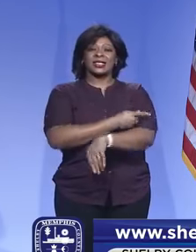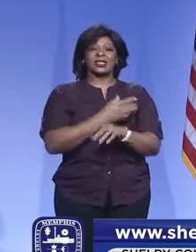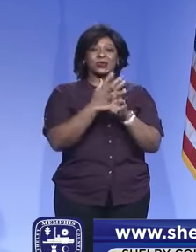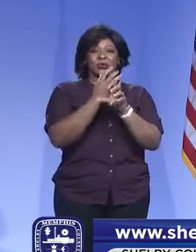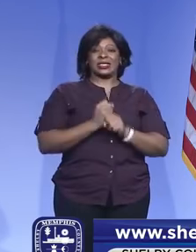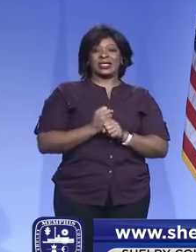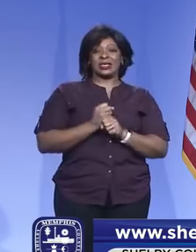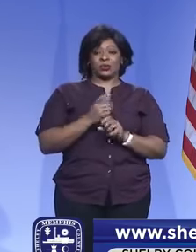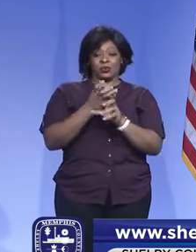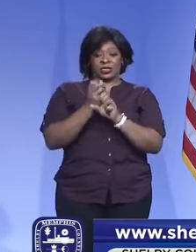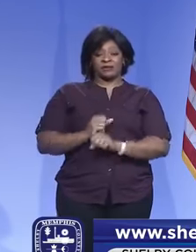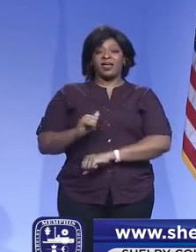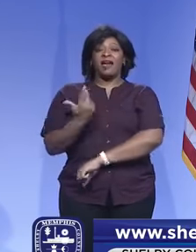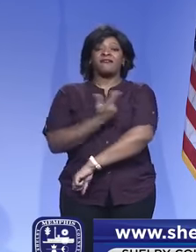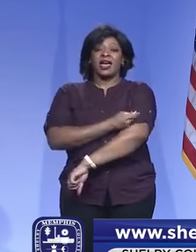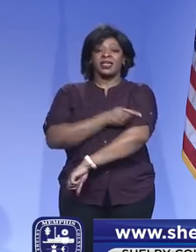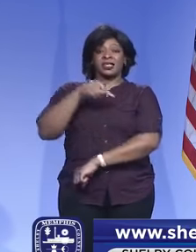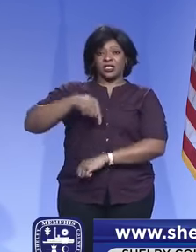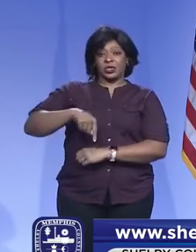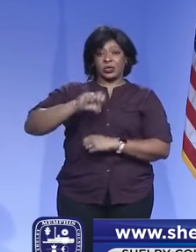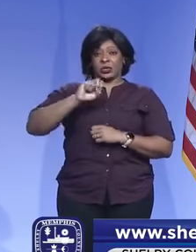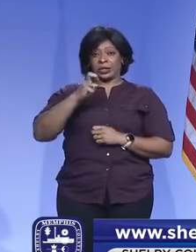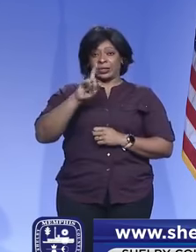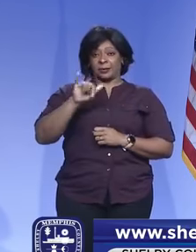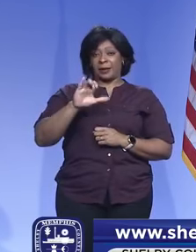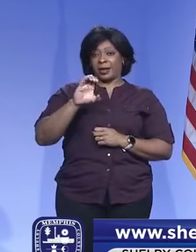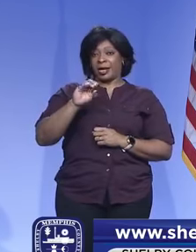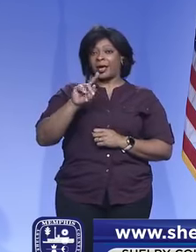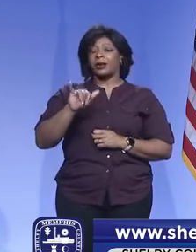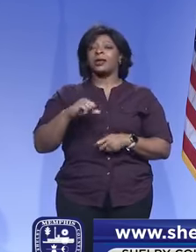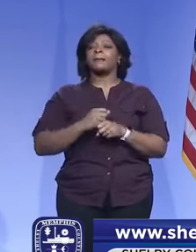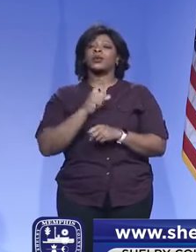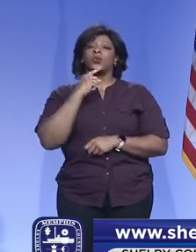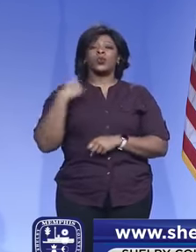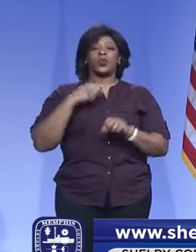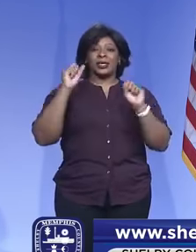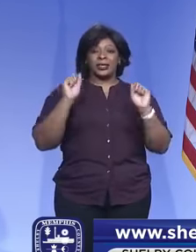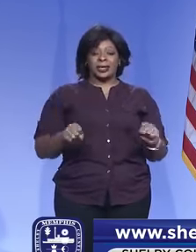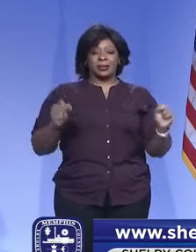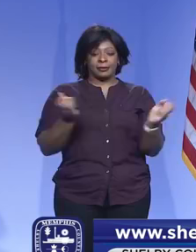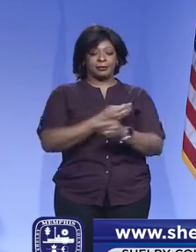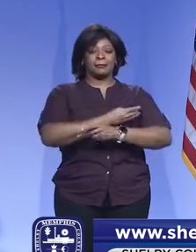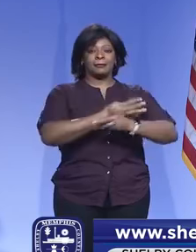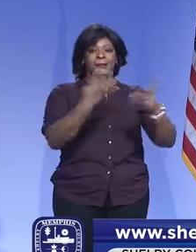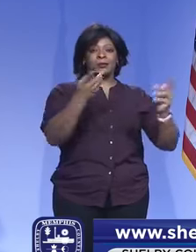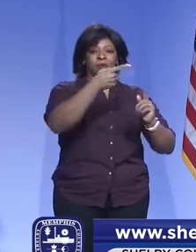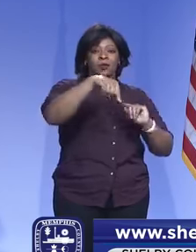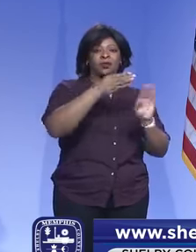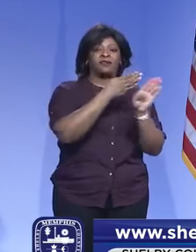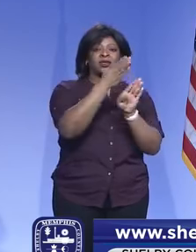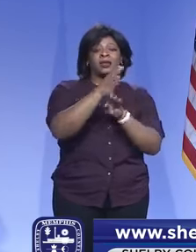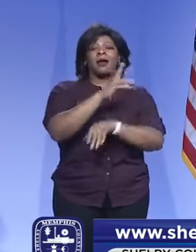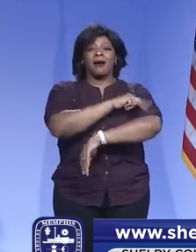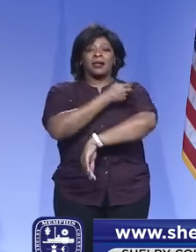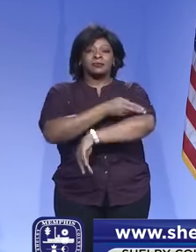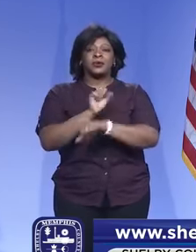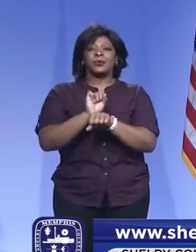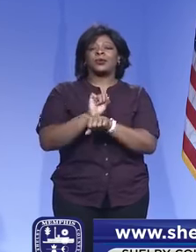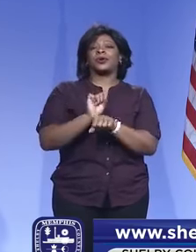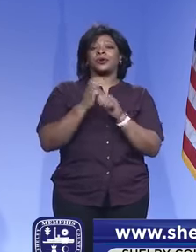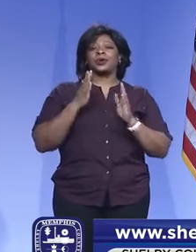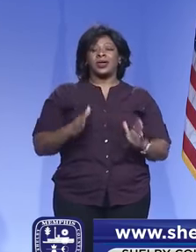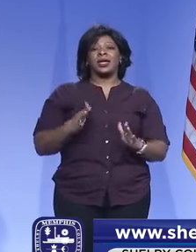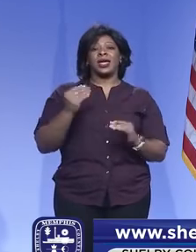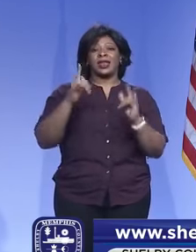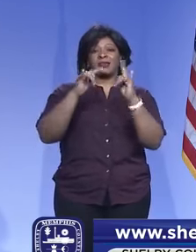so receiving the vaccine here in Shelby County and assuring that we're able to get that to the field and get people vaccinated in a